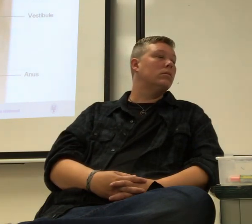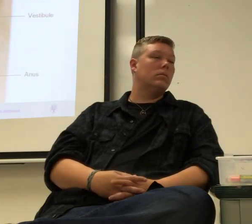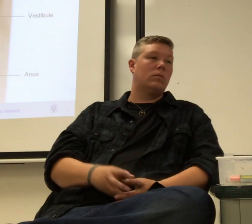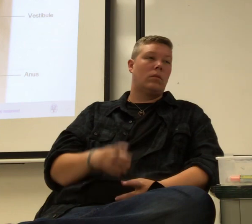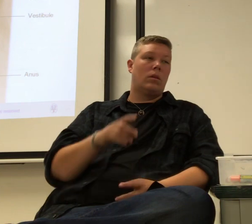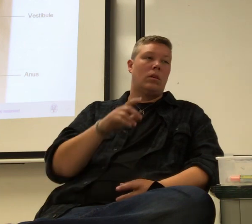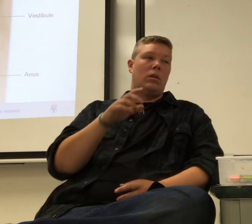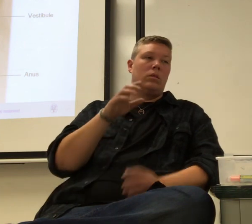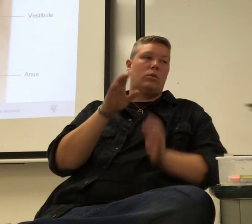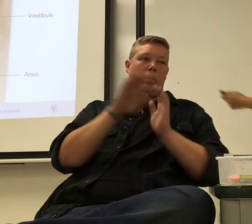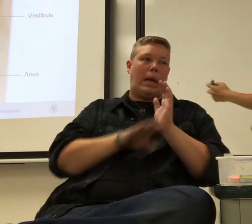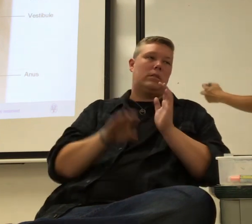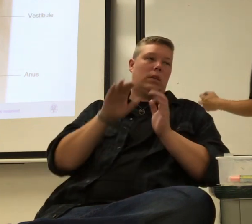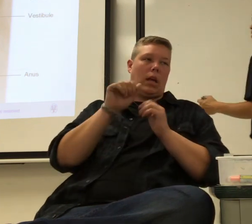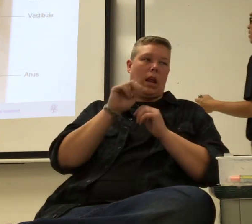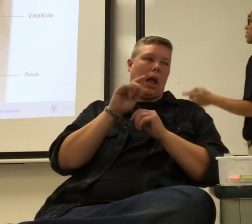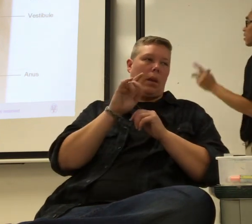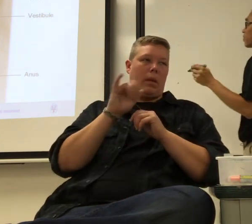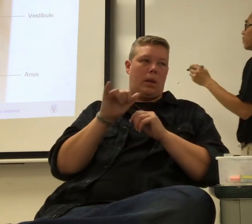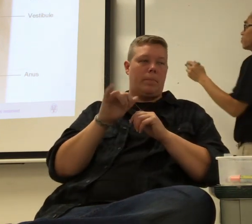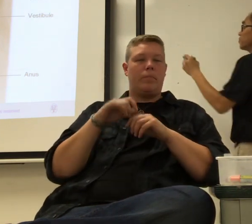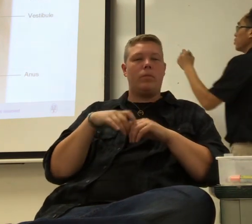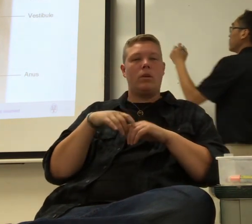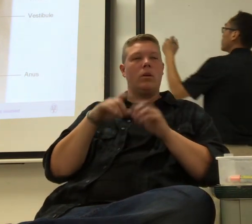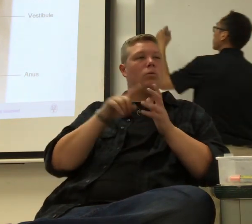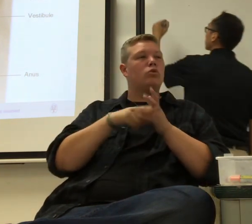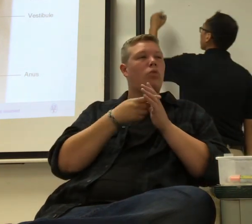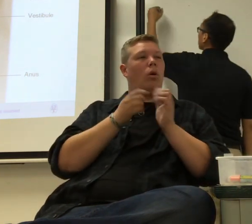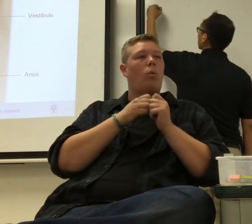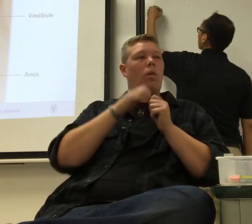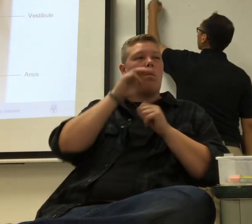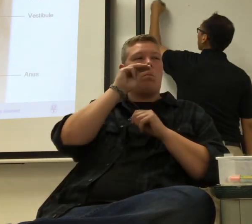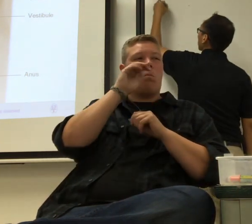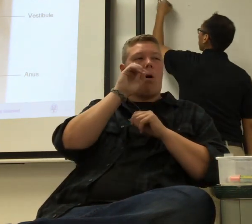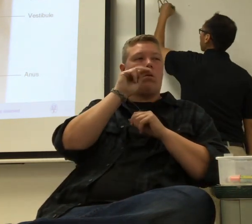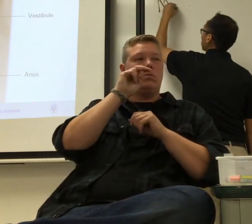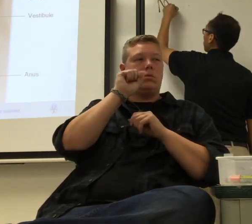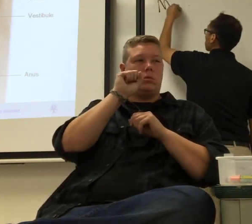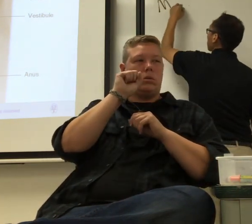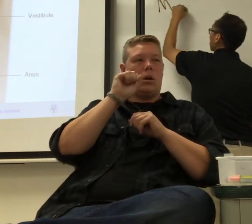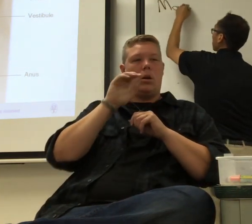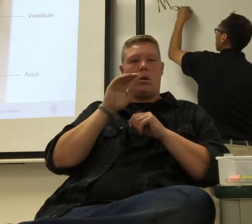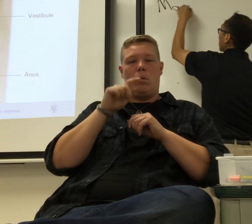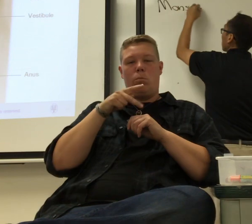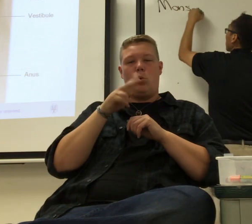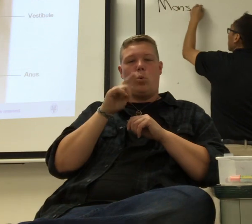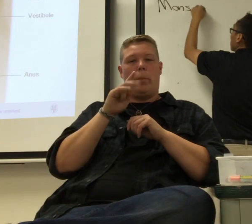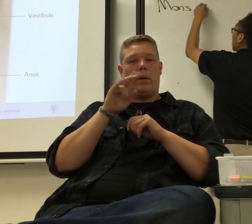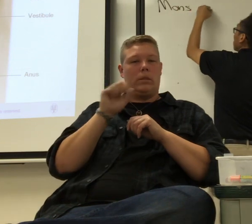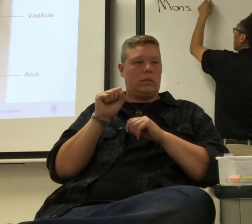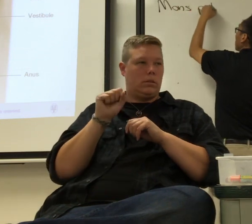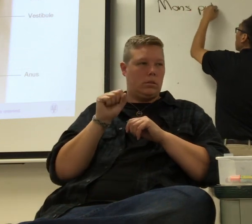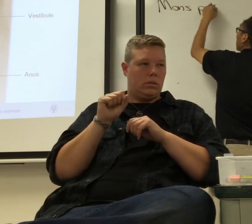So the basic anatomy is, let's start with the mons pubis for this picture.